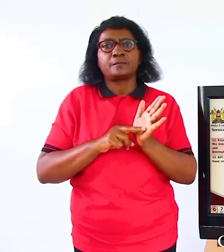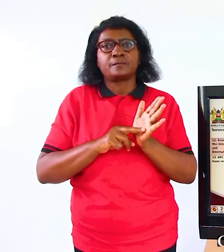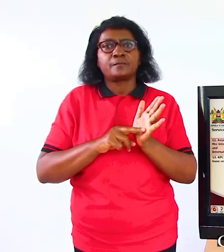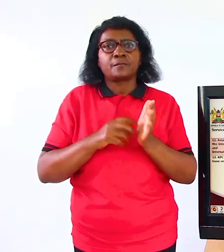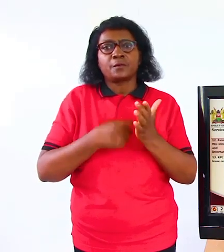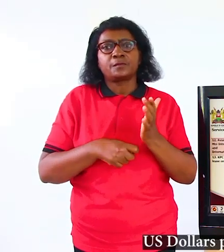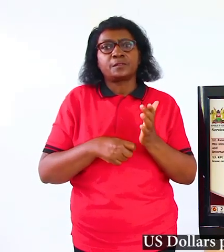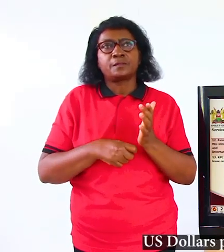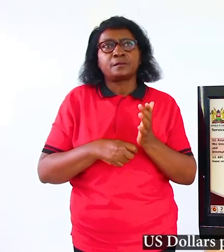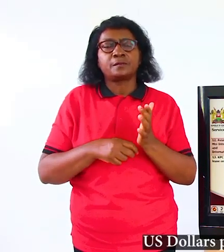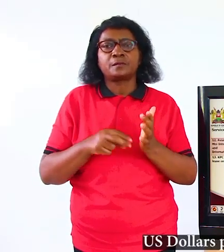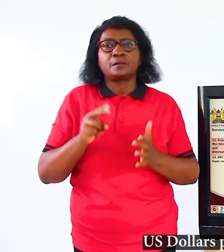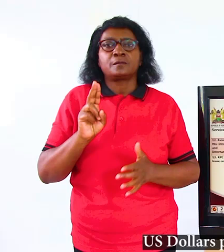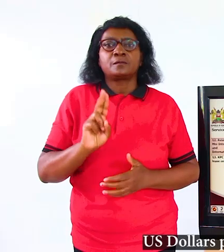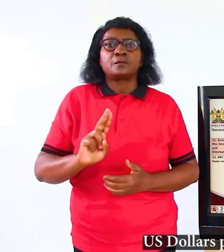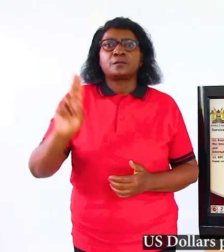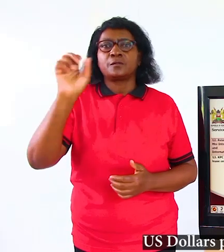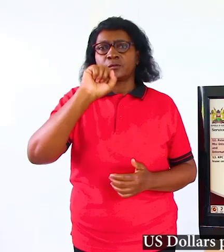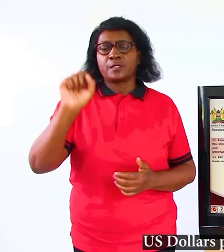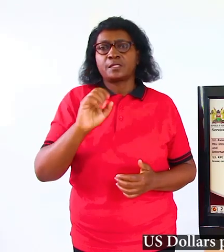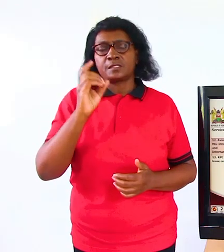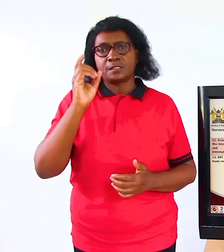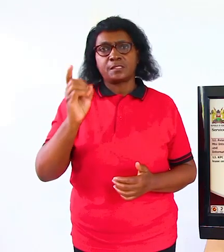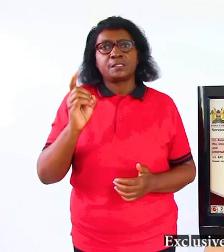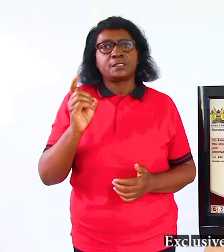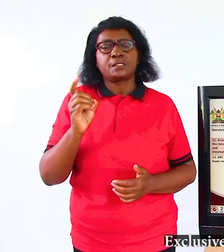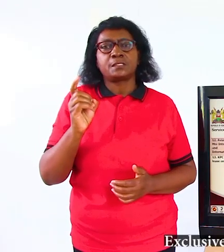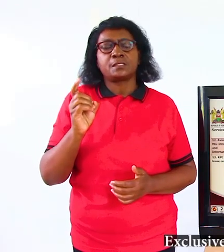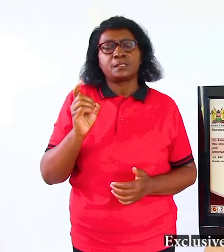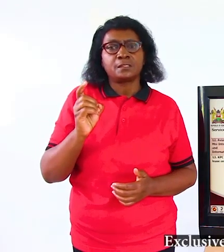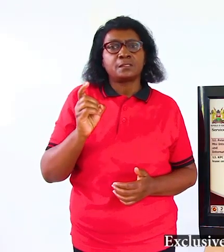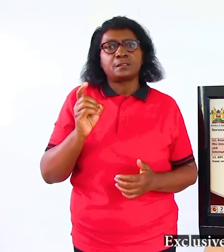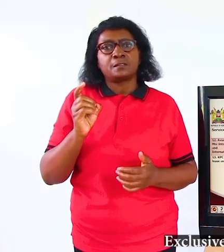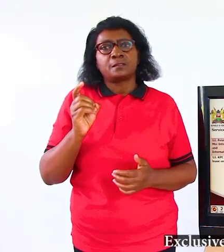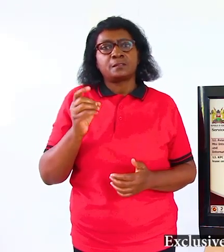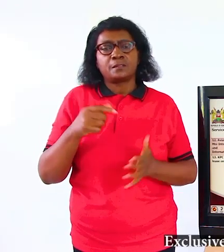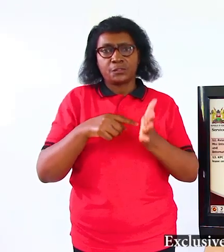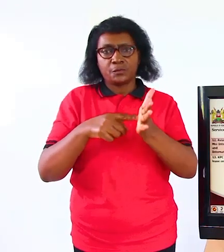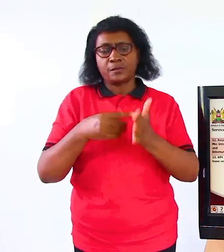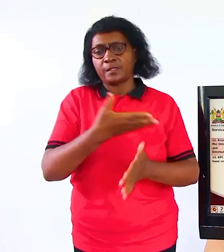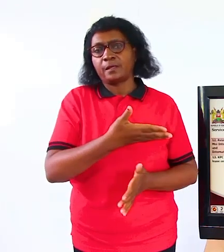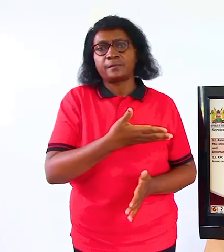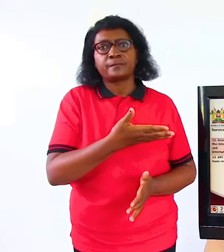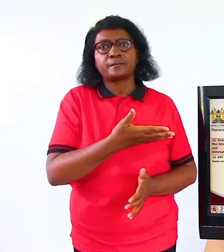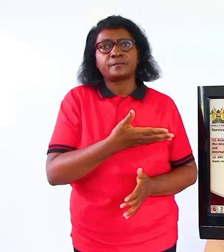Cost: US dollars per cubic meter exclusive of VAT.